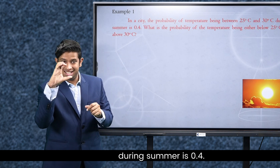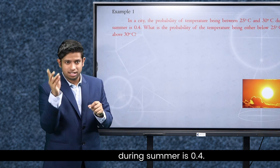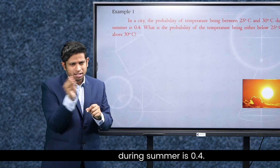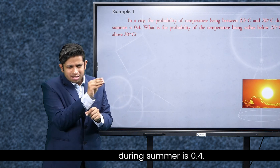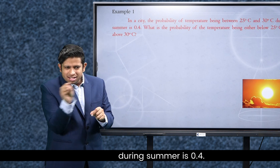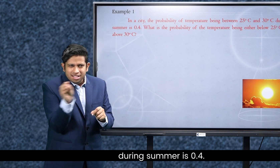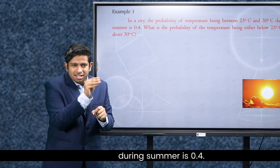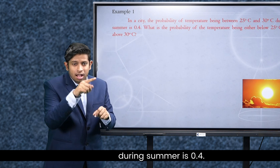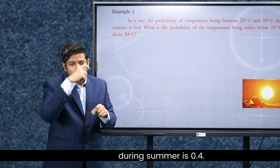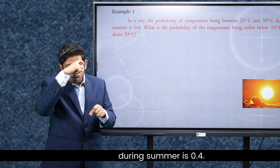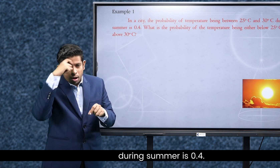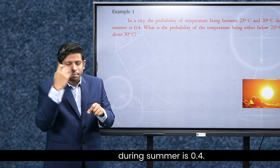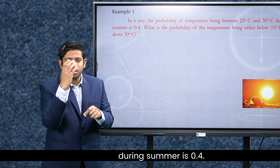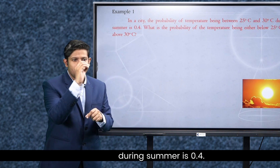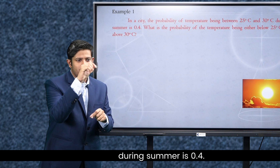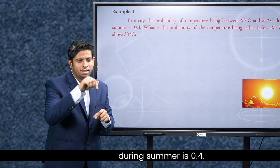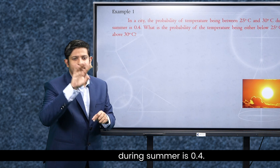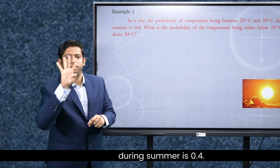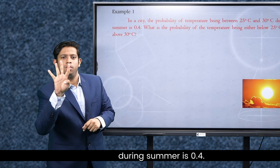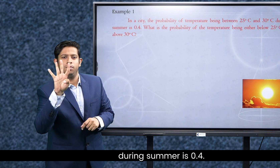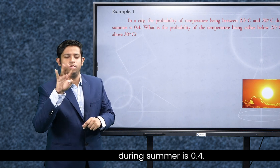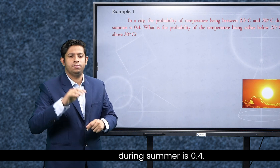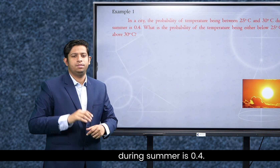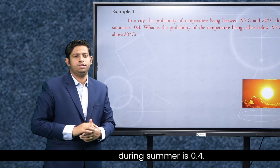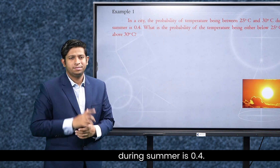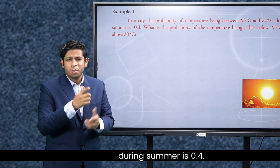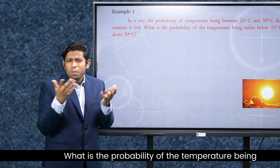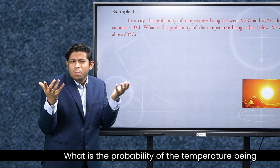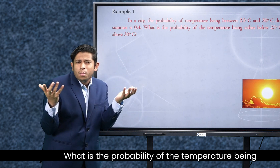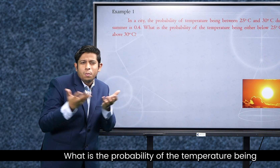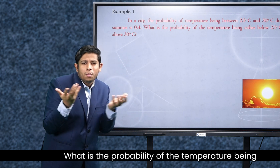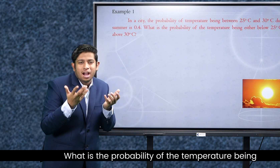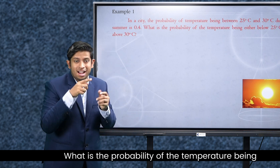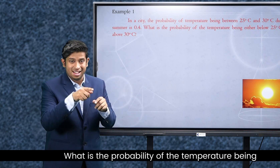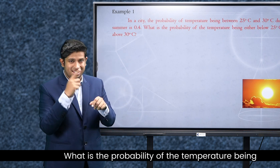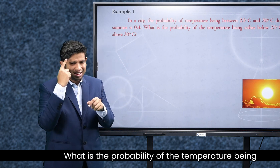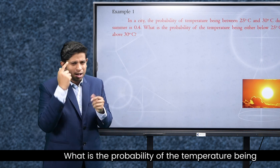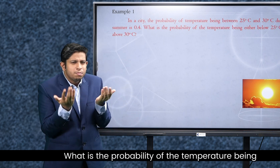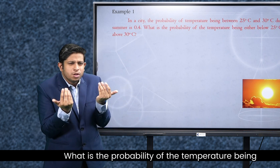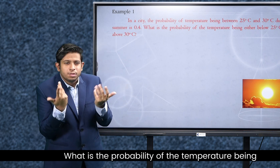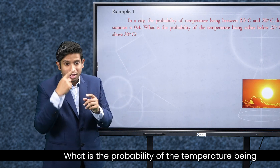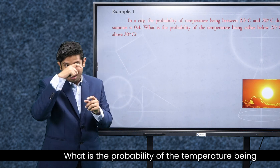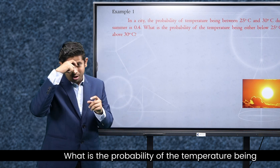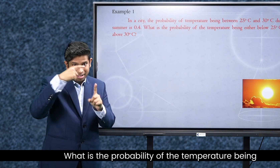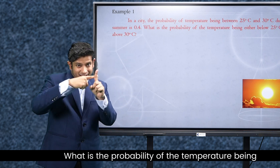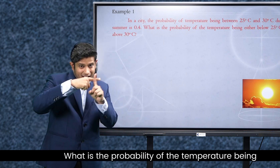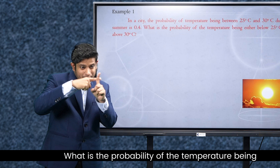summer is 0.4. What is the probability of the temperature being either